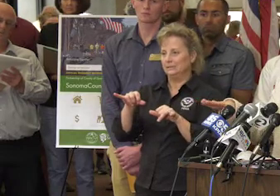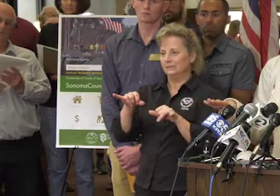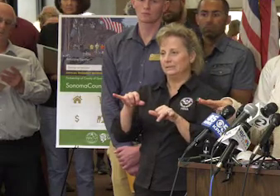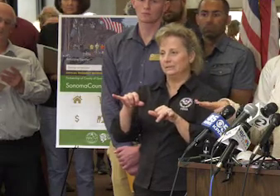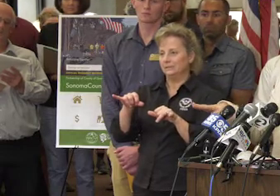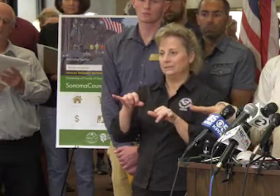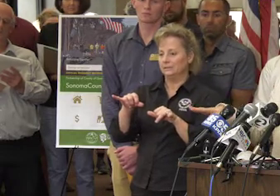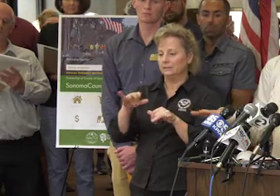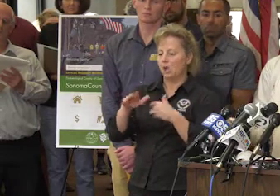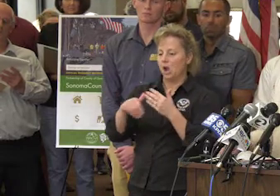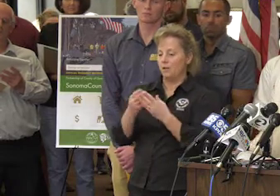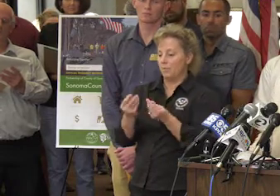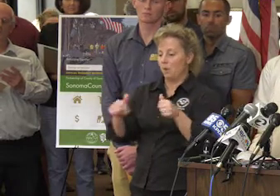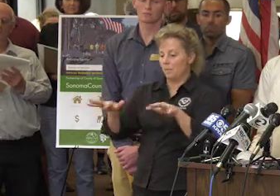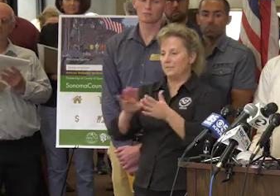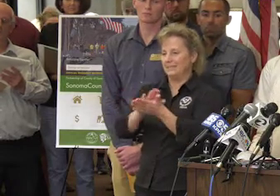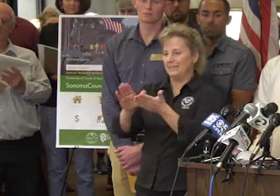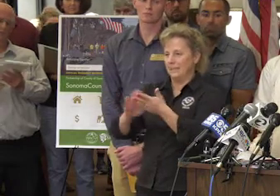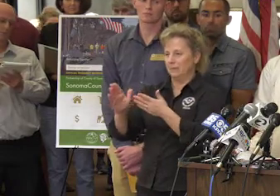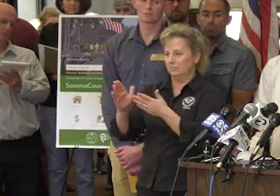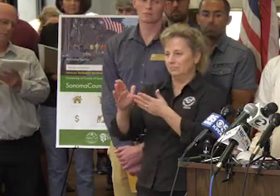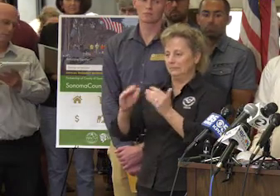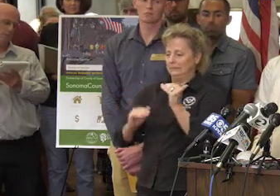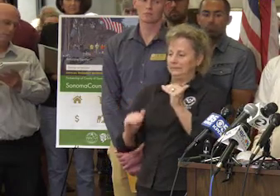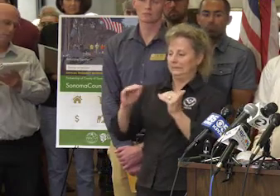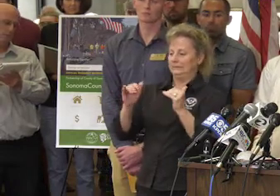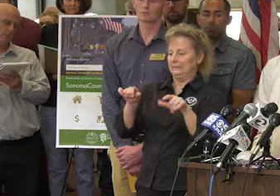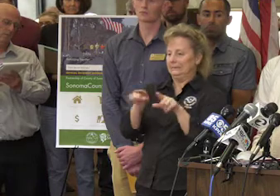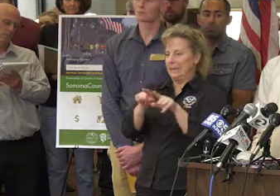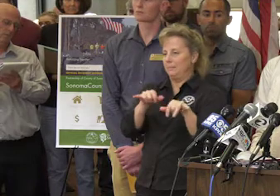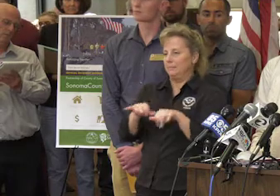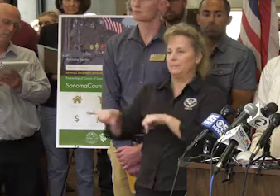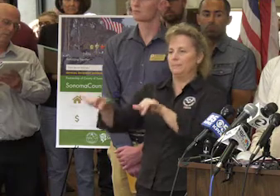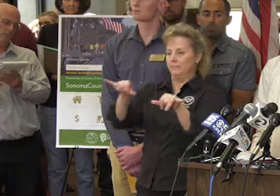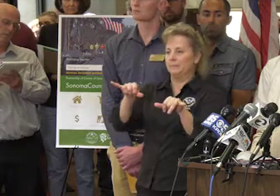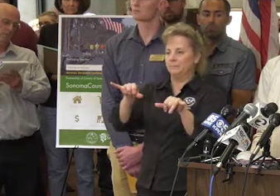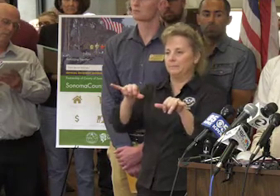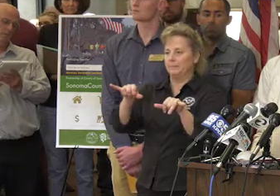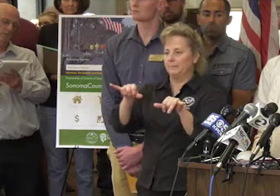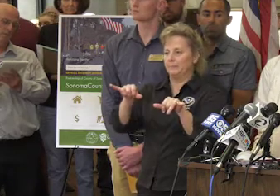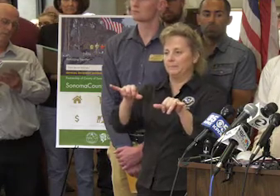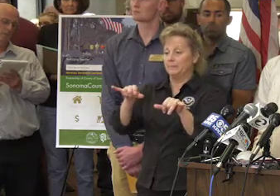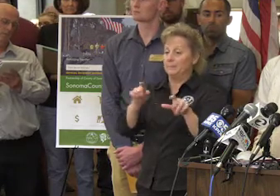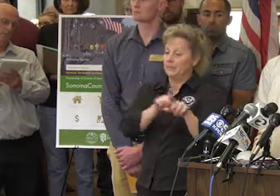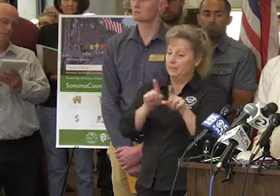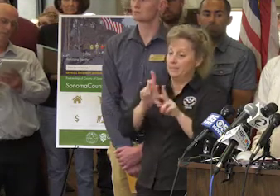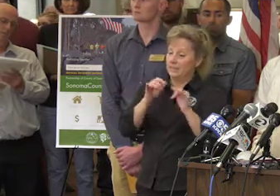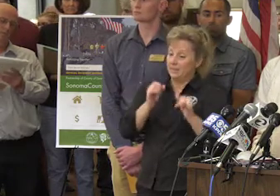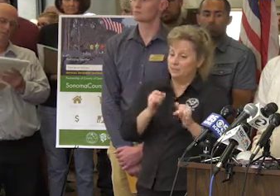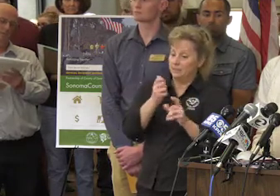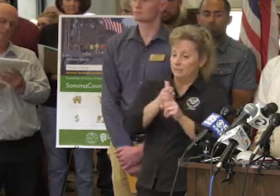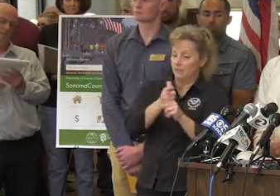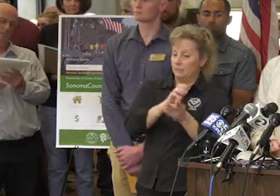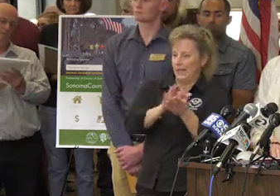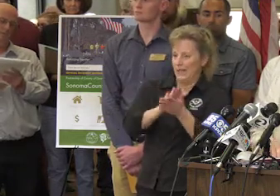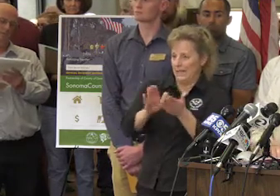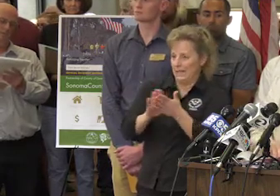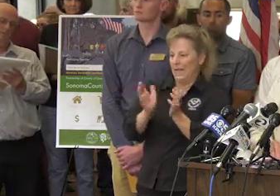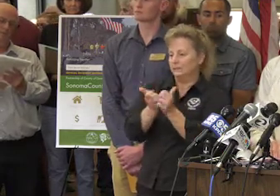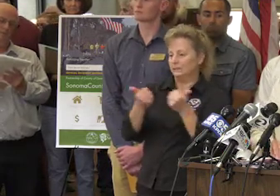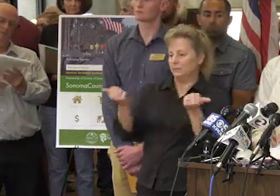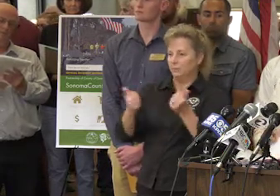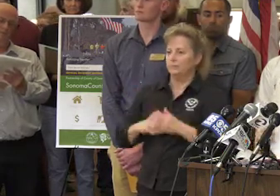material, all of the properties get cleaned up to the same level in the community, even for those individuals who wish to do this on their own and